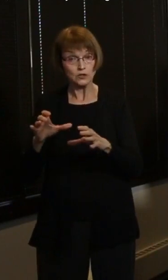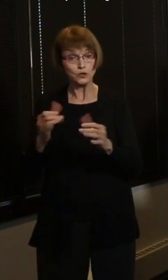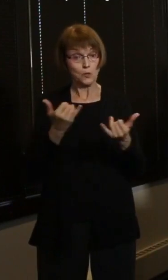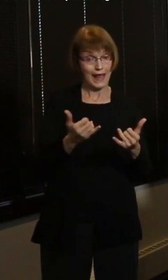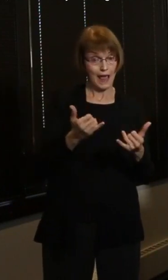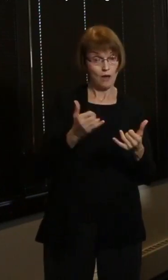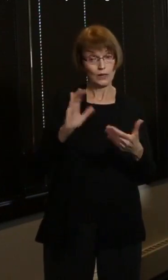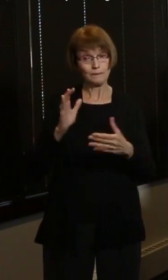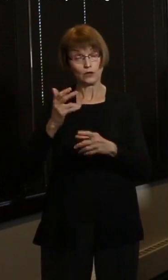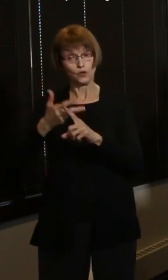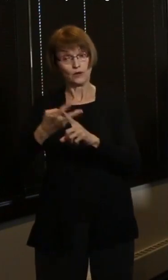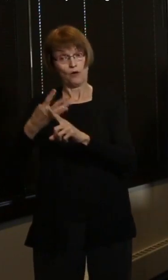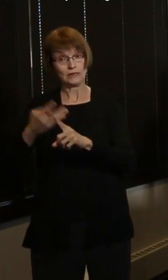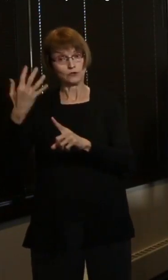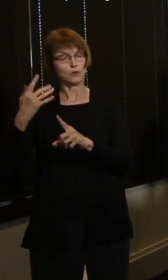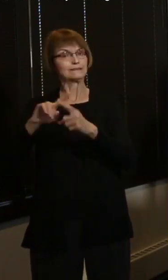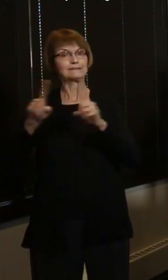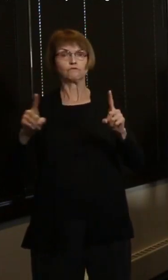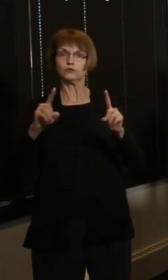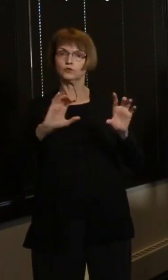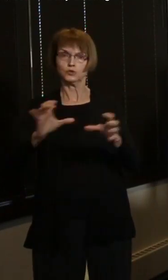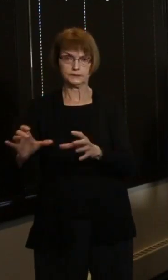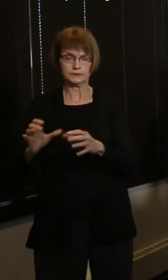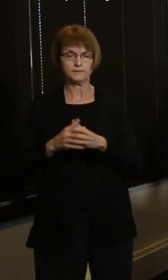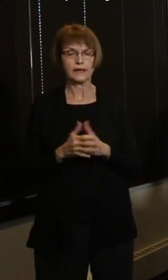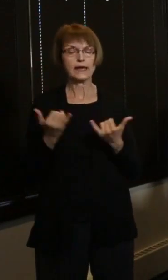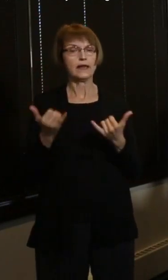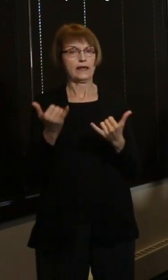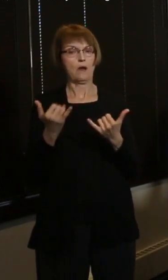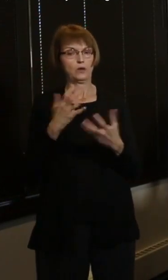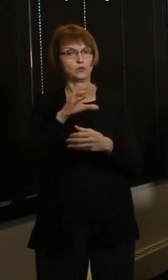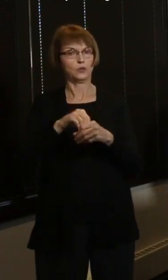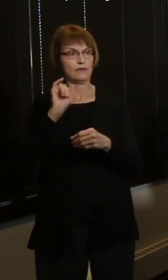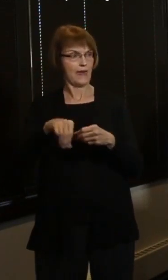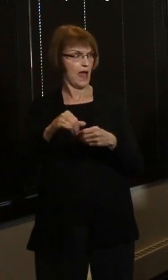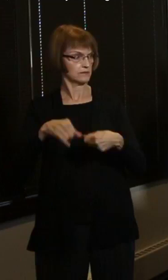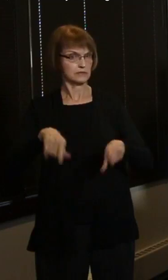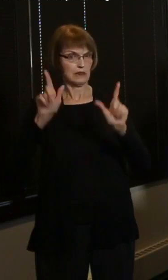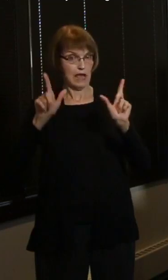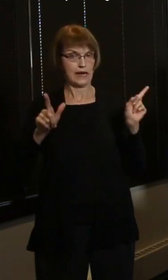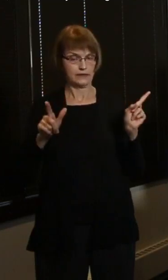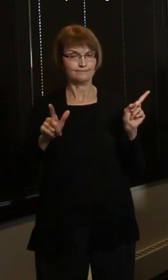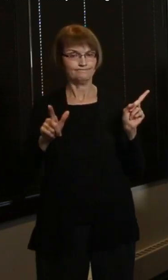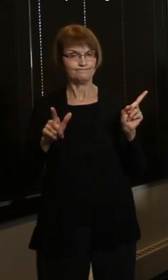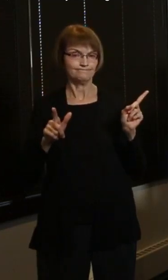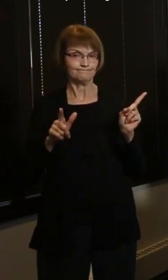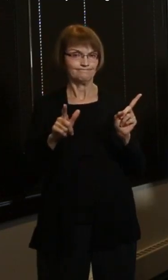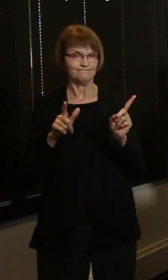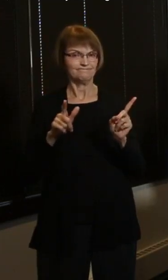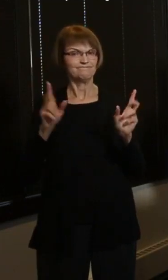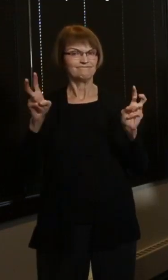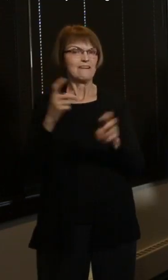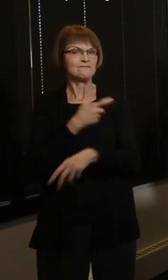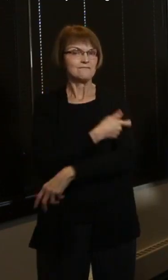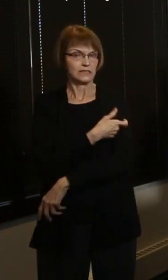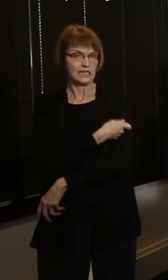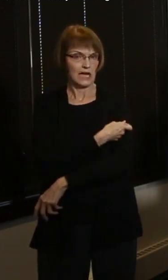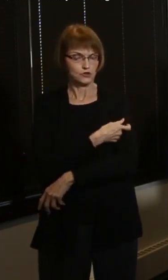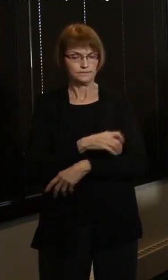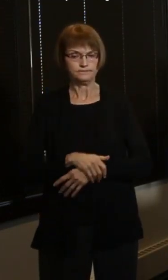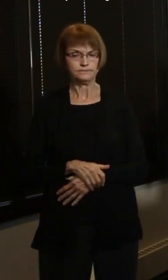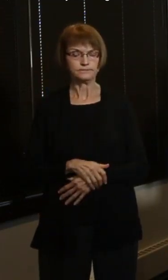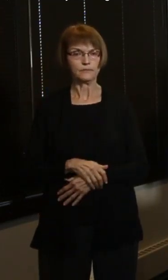ago. I did also wanted to include this slide as well, and this is about vaccinations. So this